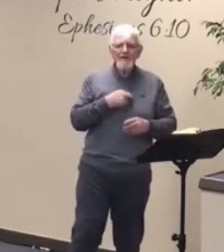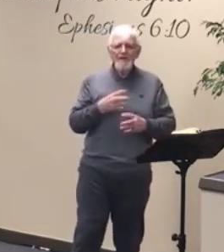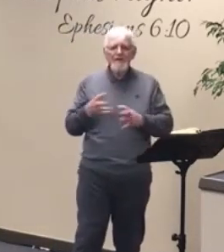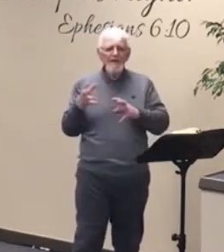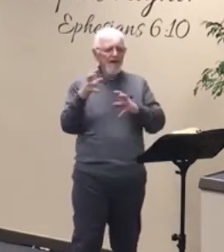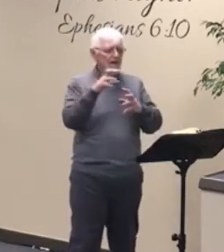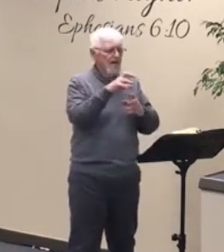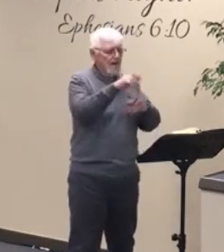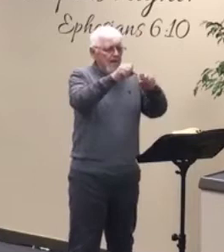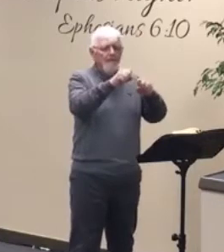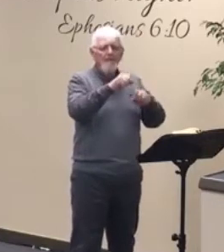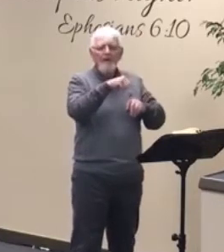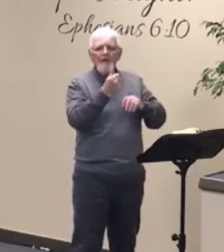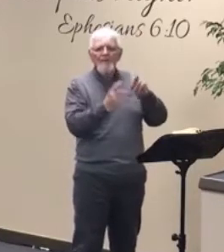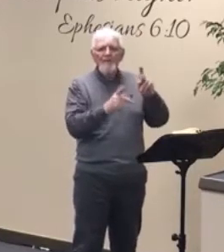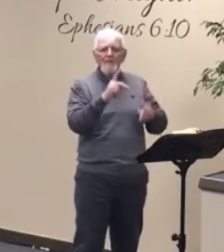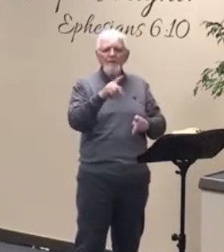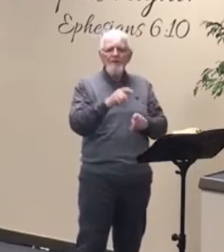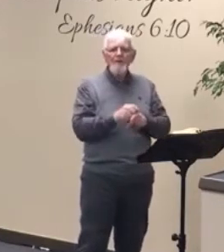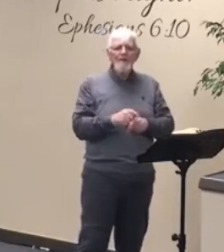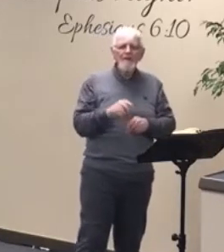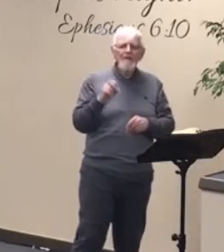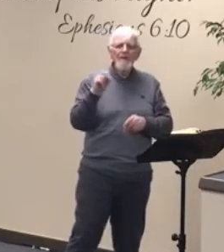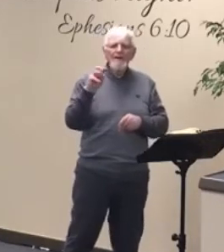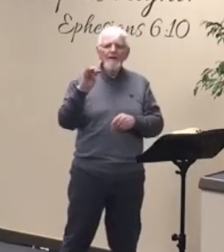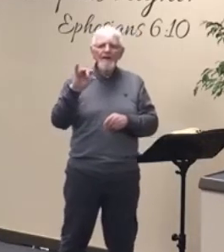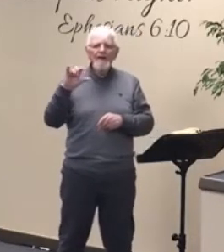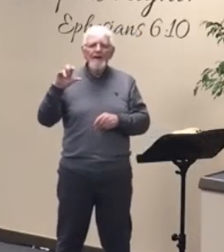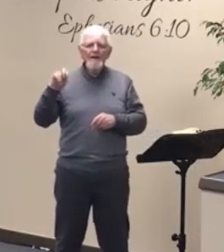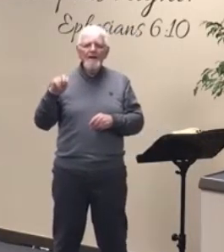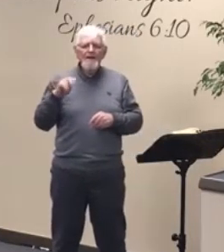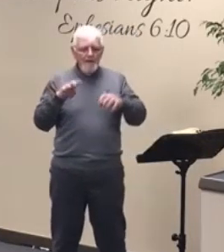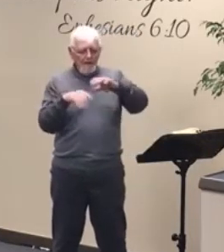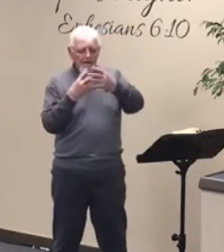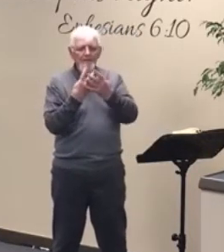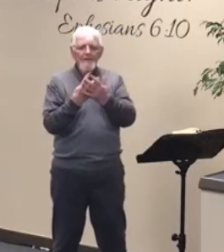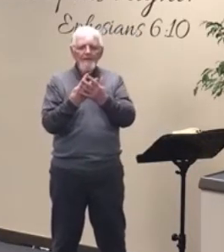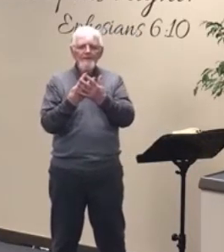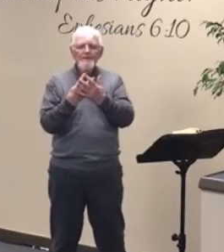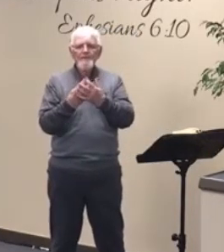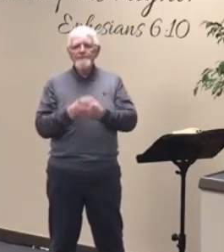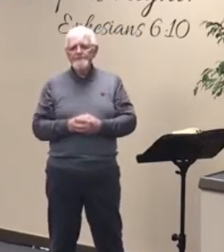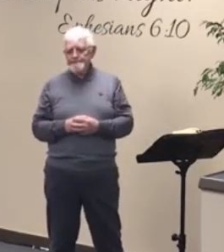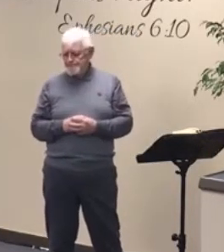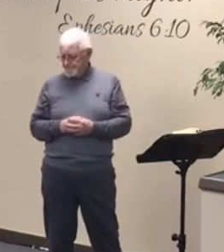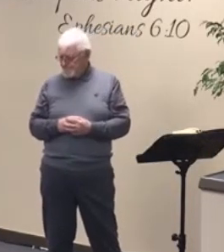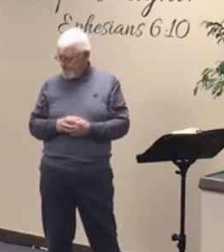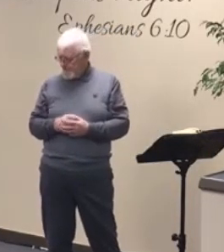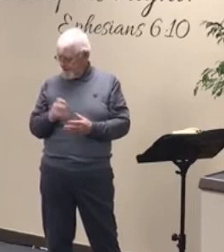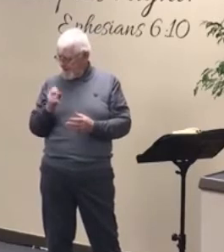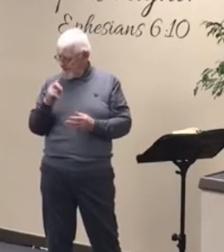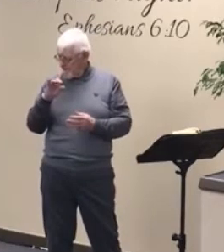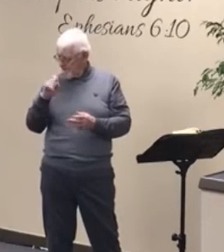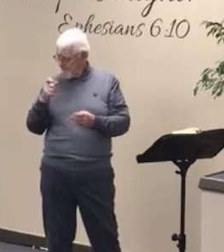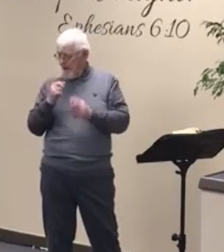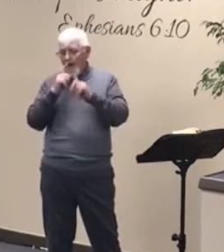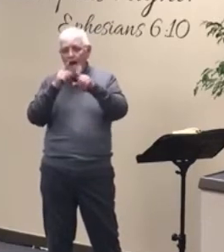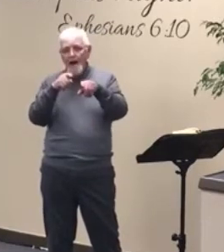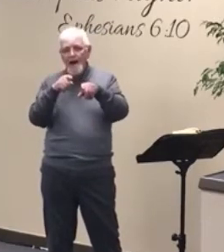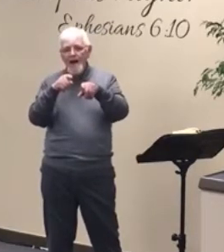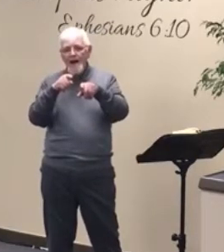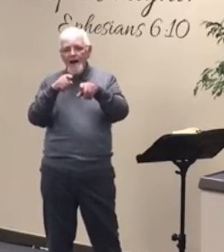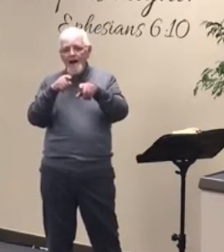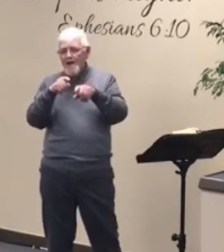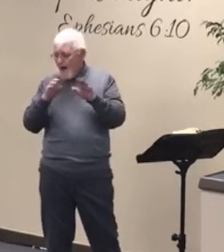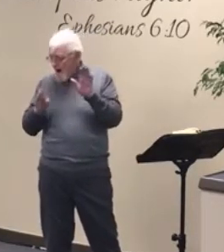another people. And he puts Simeon, the secondborn, in prison instead. You know, the simplest answer